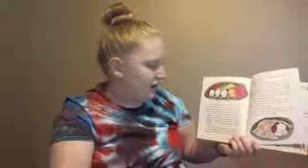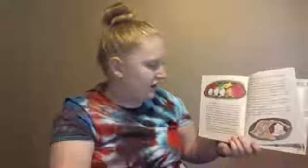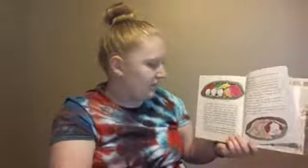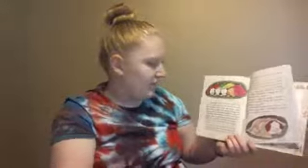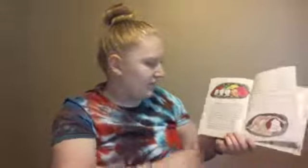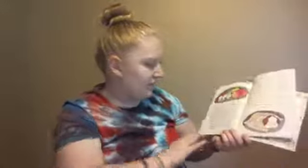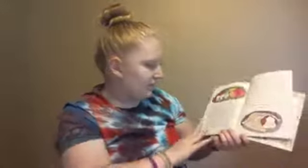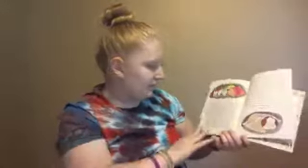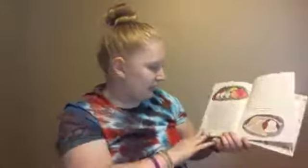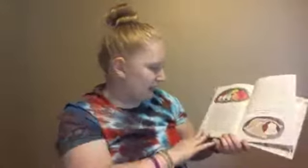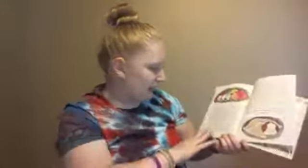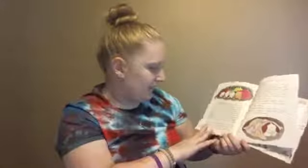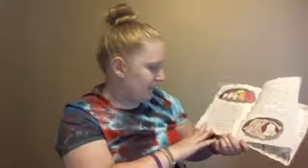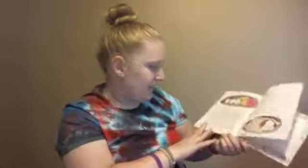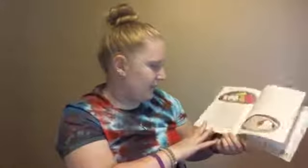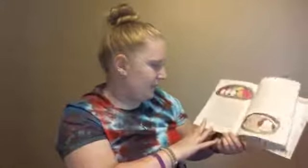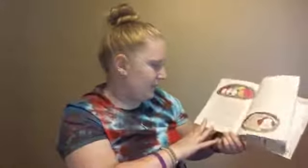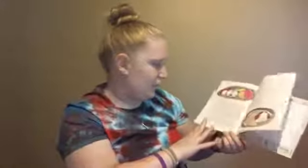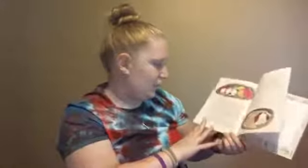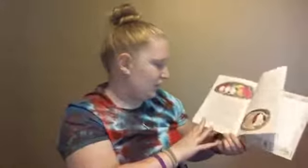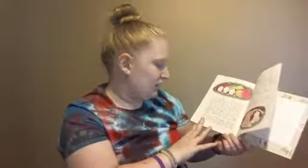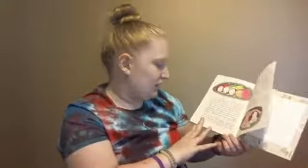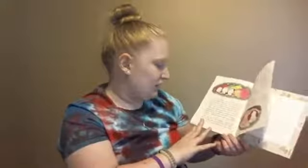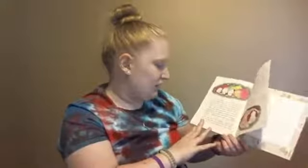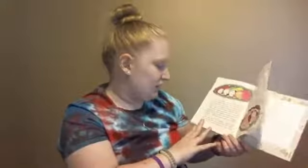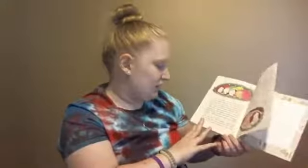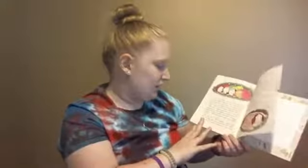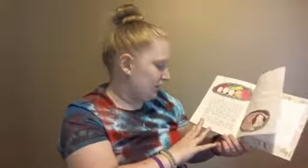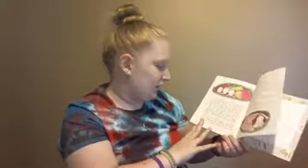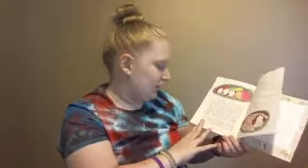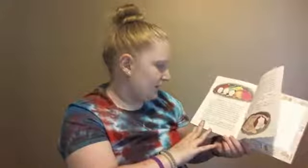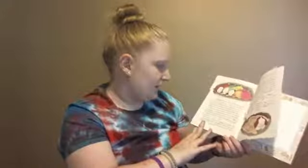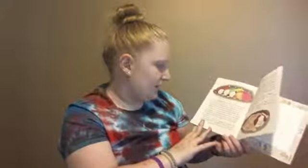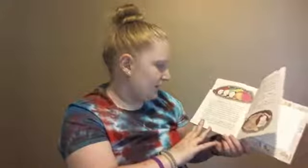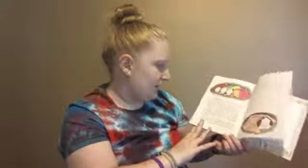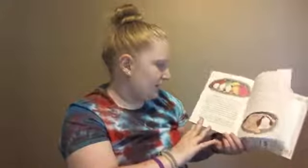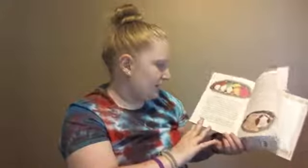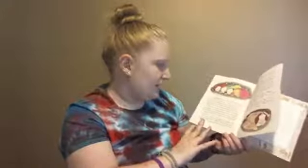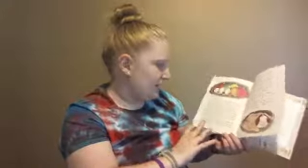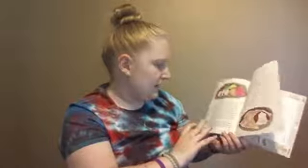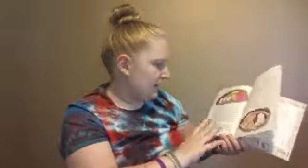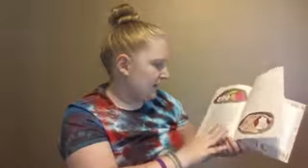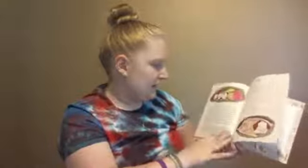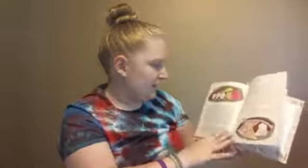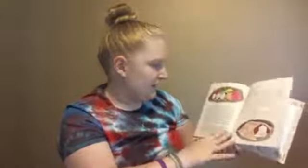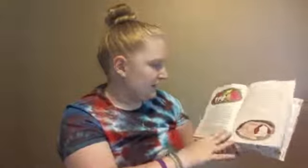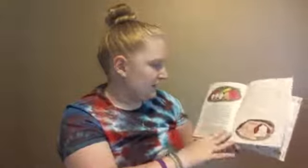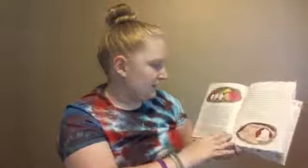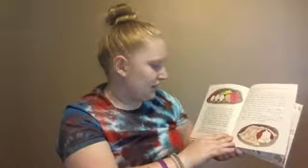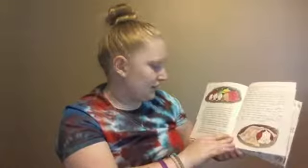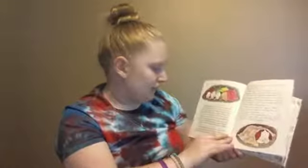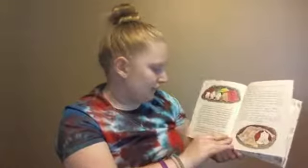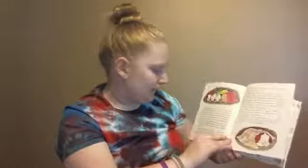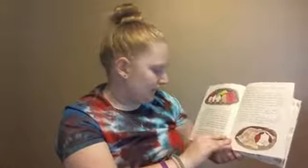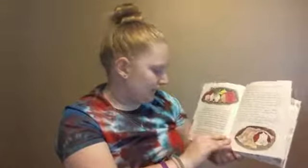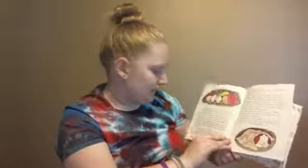enough, was dinner waiting for them, with strawberry shortcake for dessert. But their mother said, "So you're the little